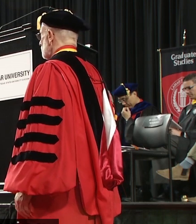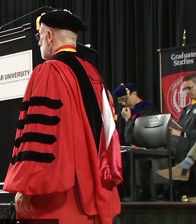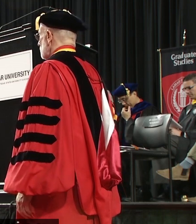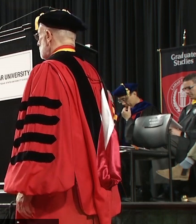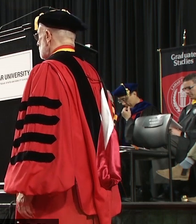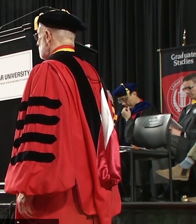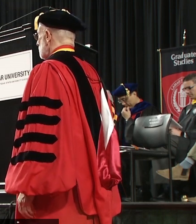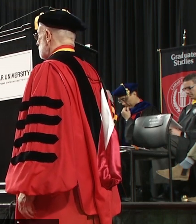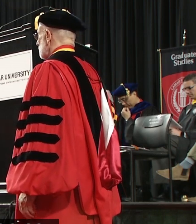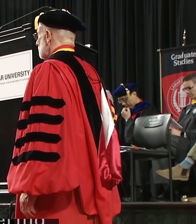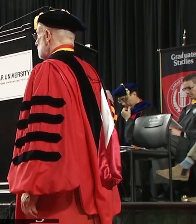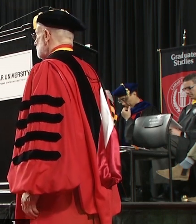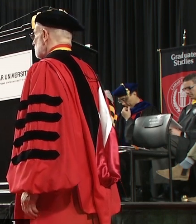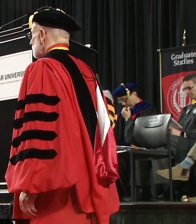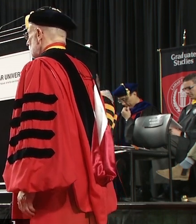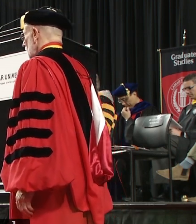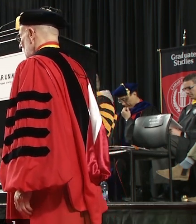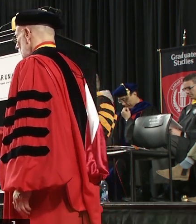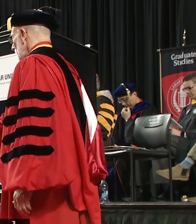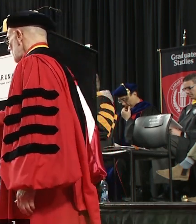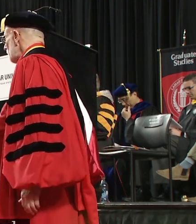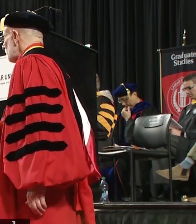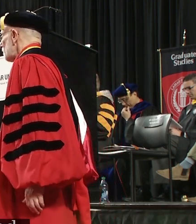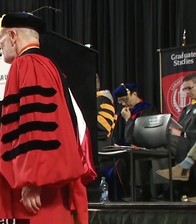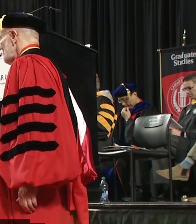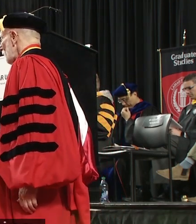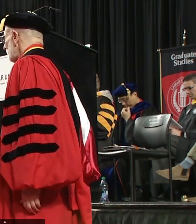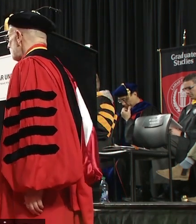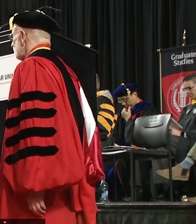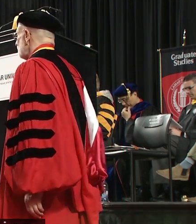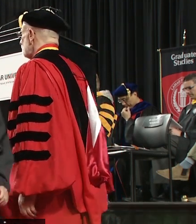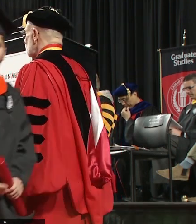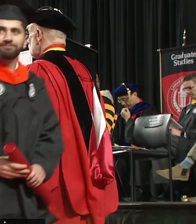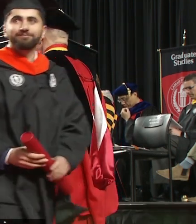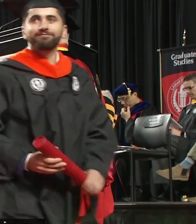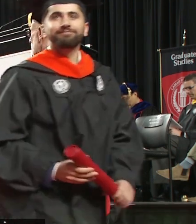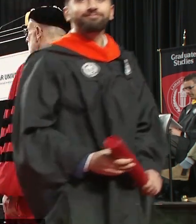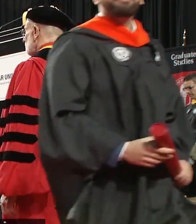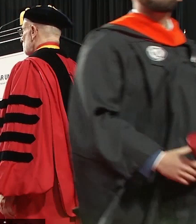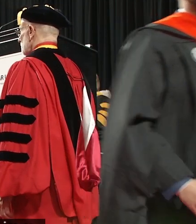Masters in Civil Engineering, Suman Luitel.